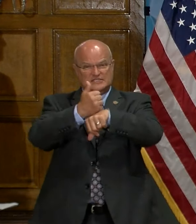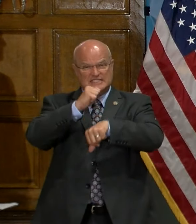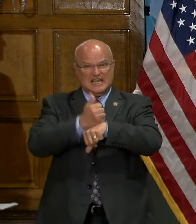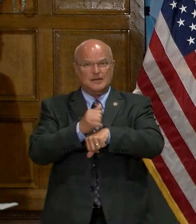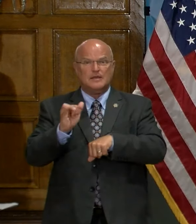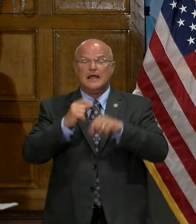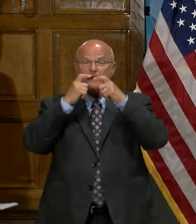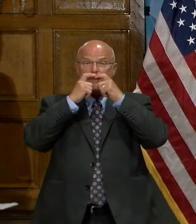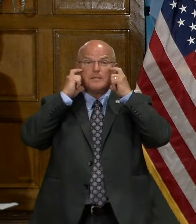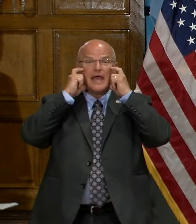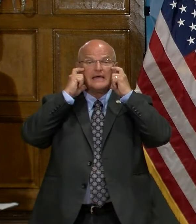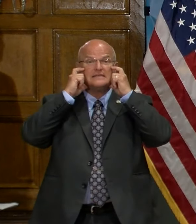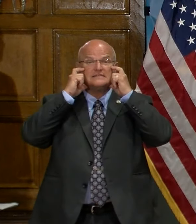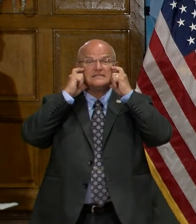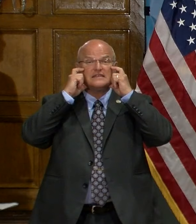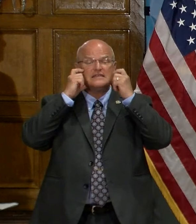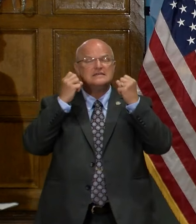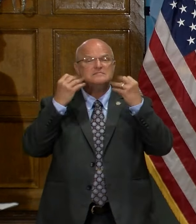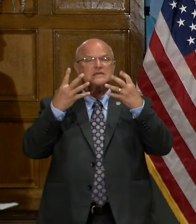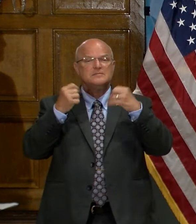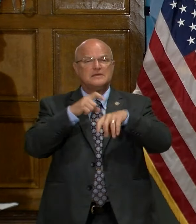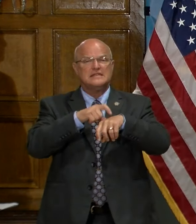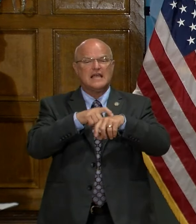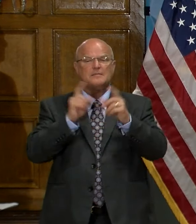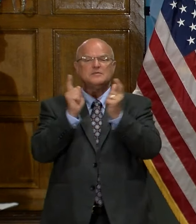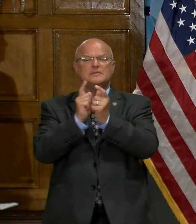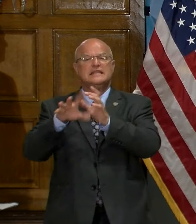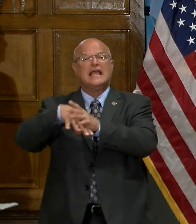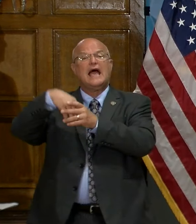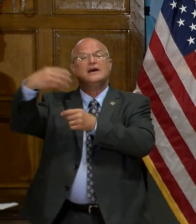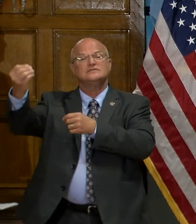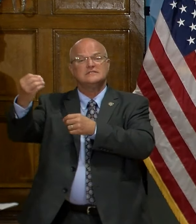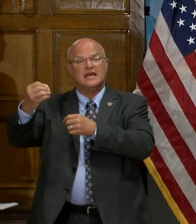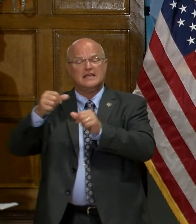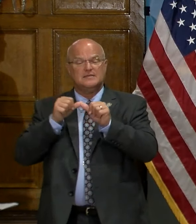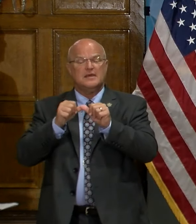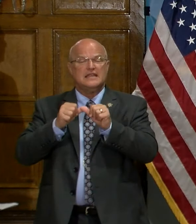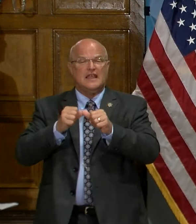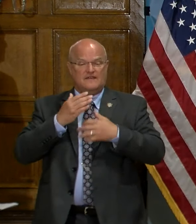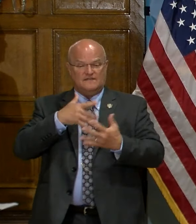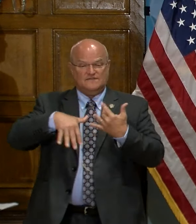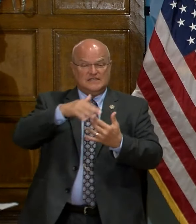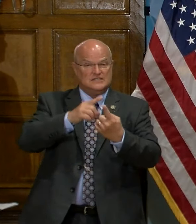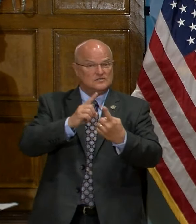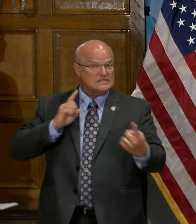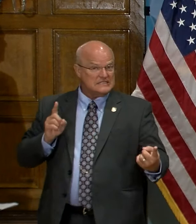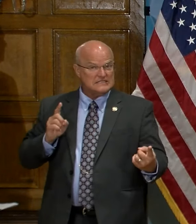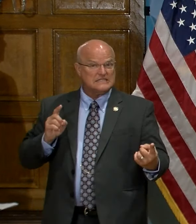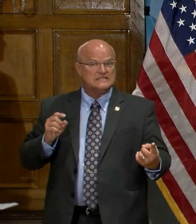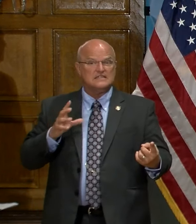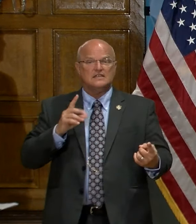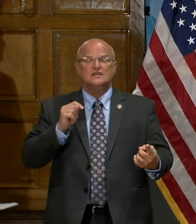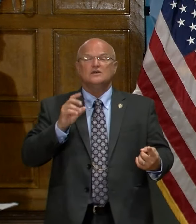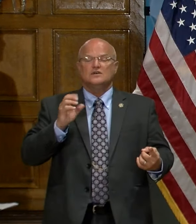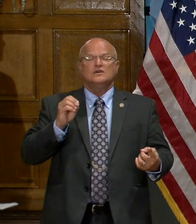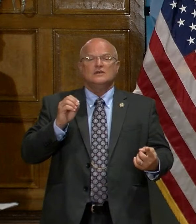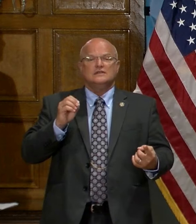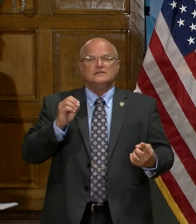place like wearing masks, in many cases meeting outside, maintaining physical distancing